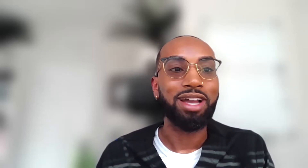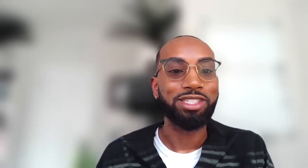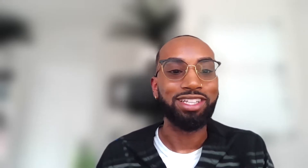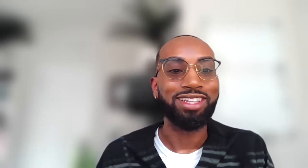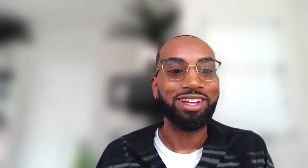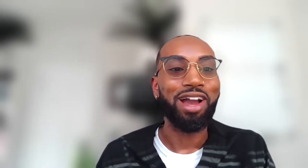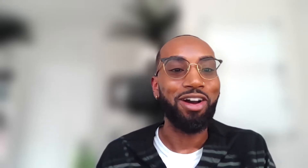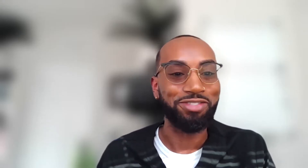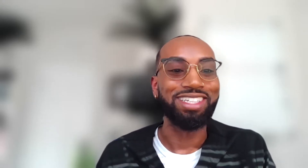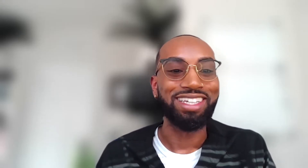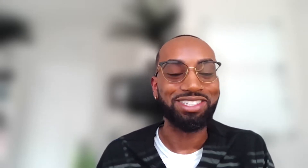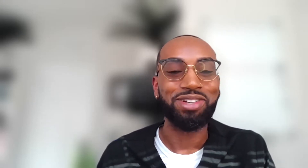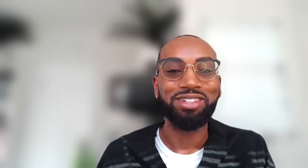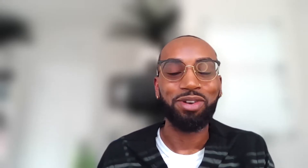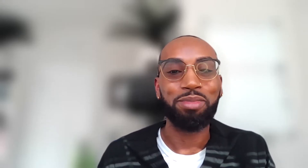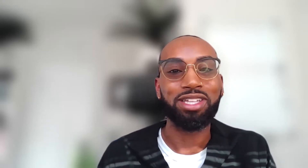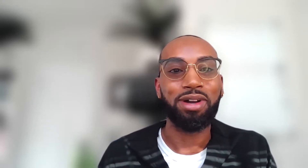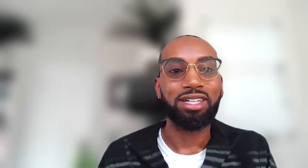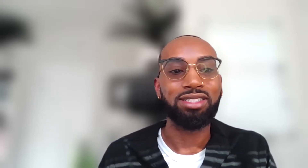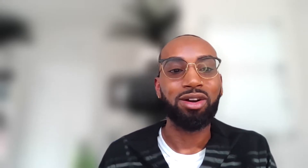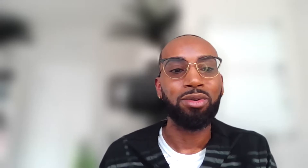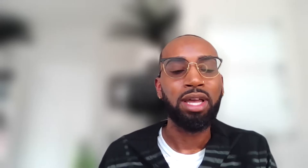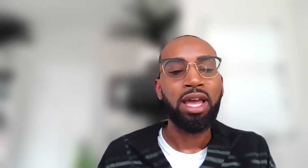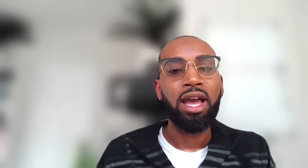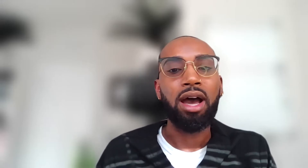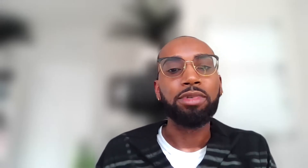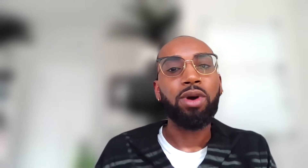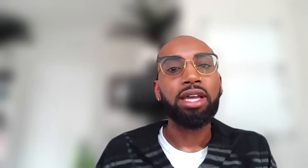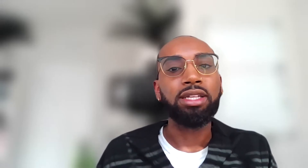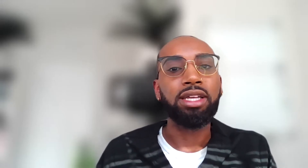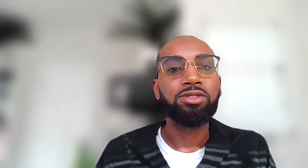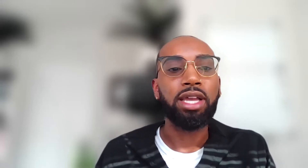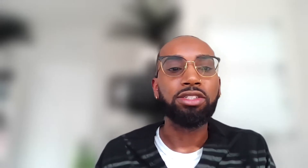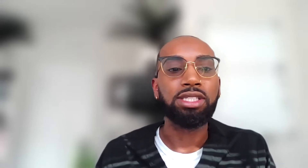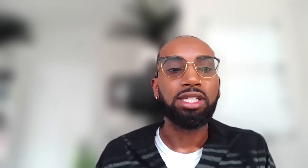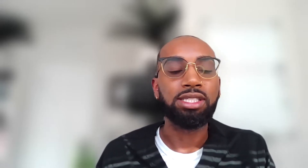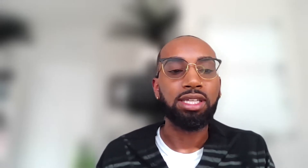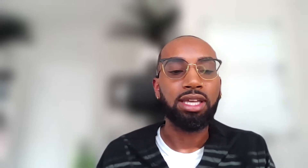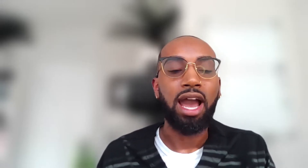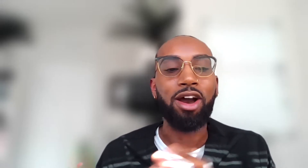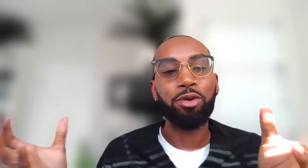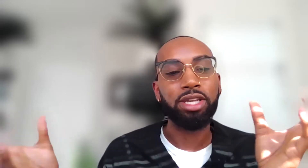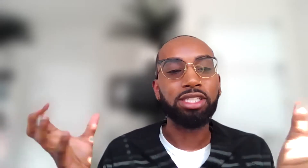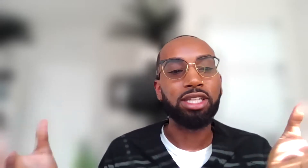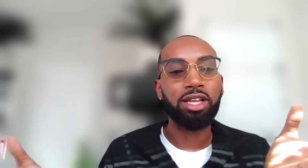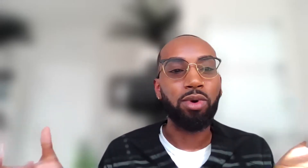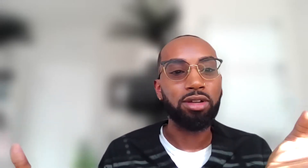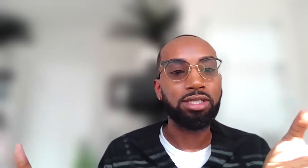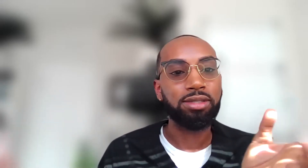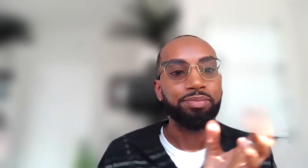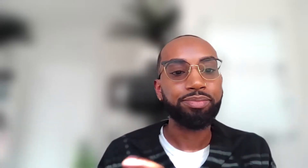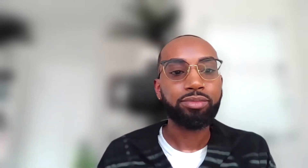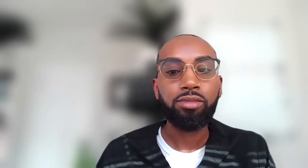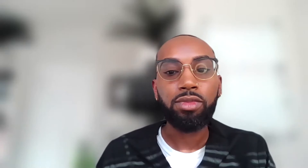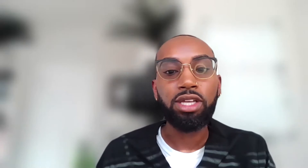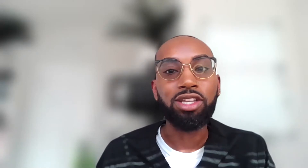been coming to the clinic quite often to get screened for monkeypox. So it's quite interesting to see how each clinic